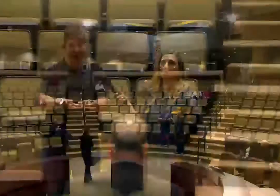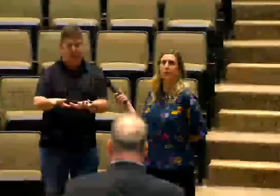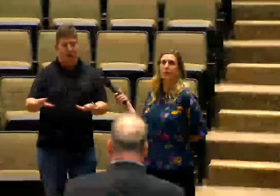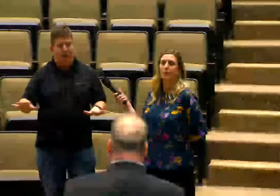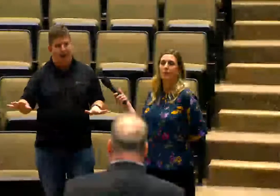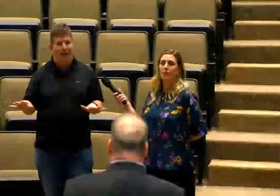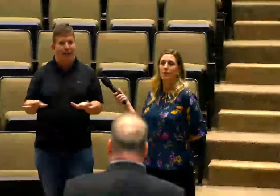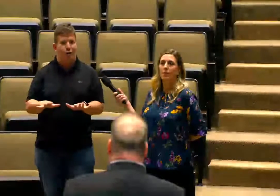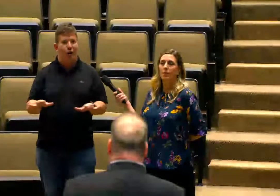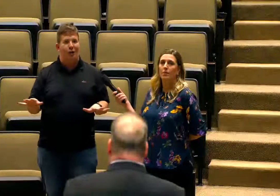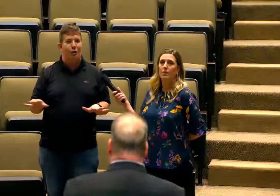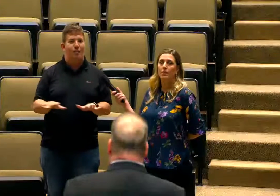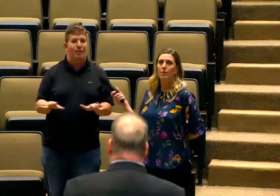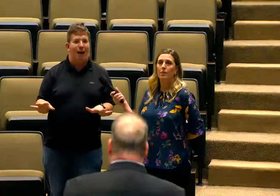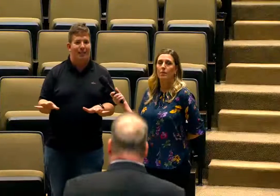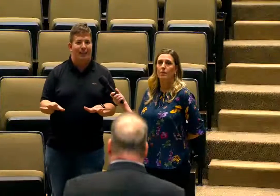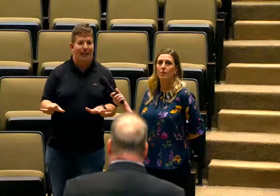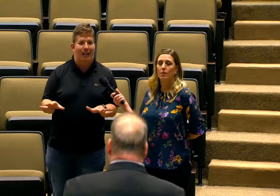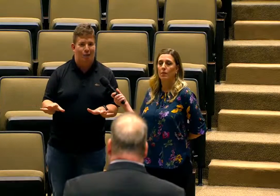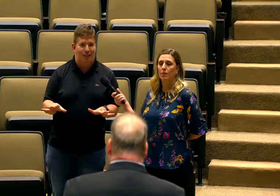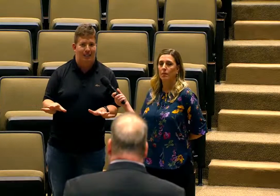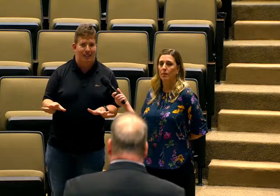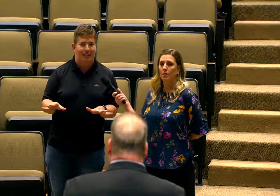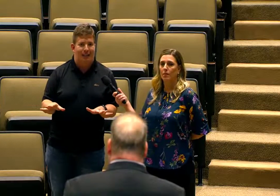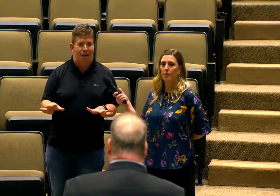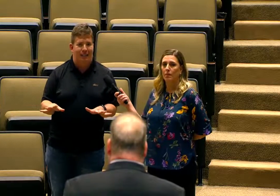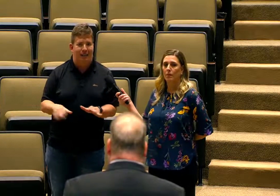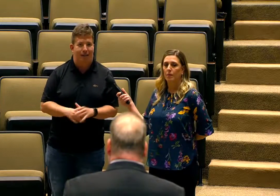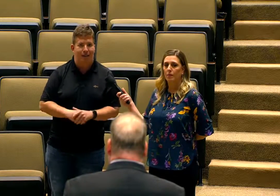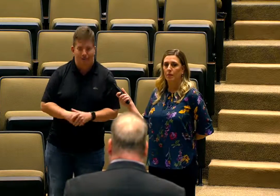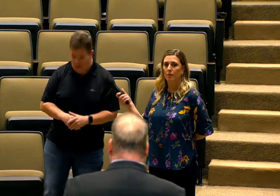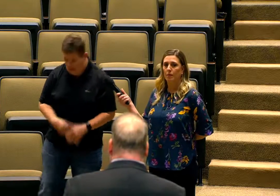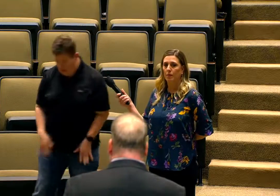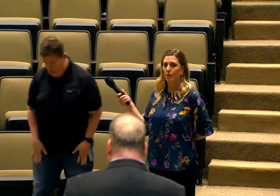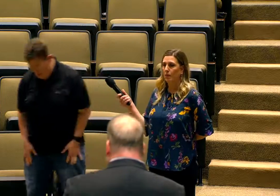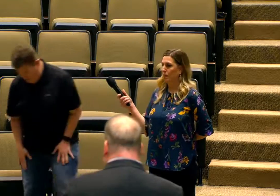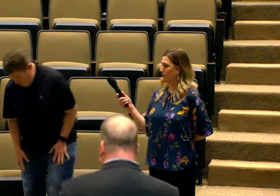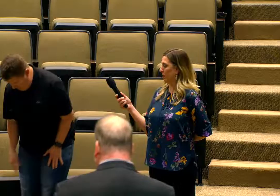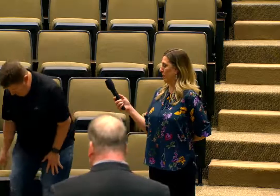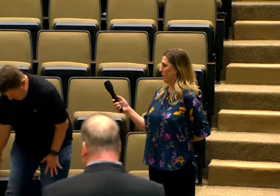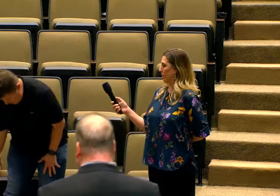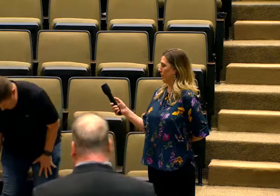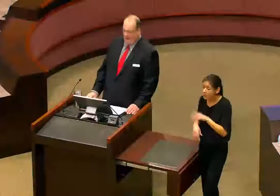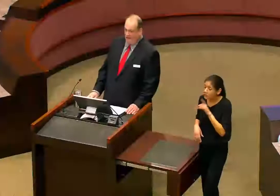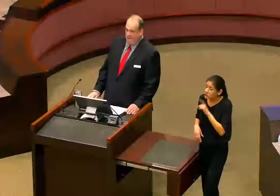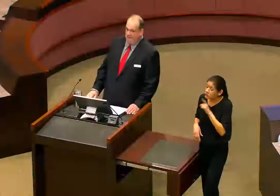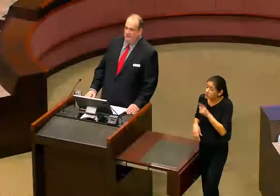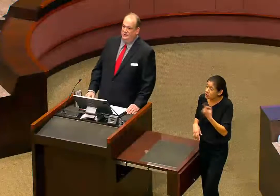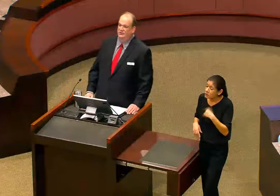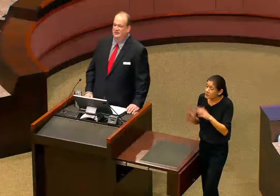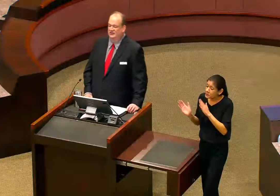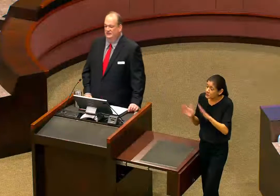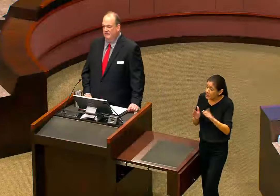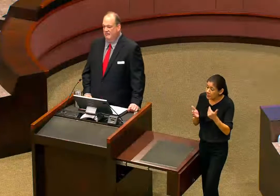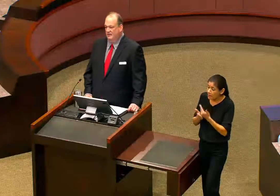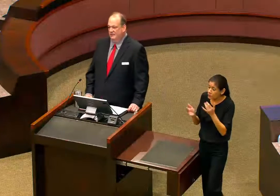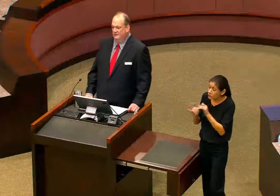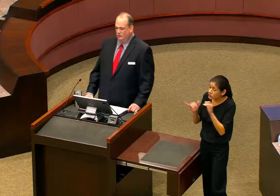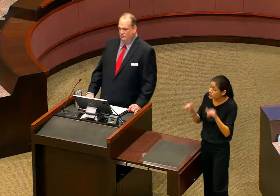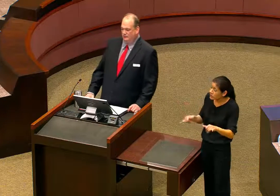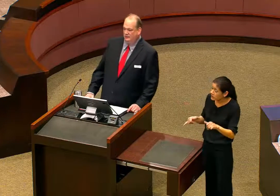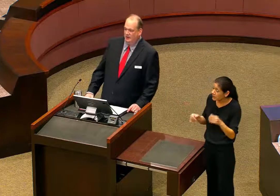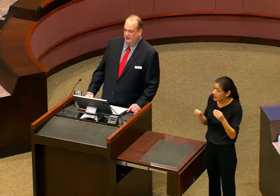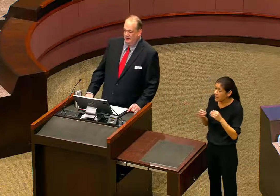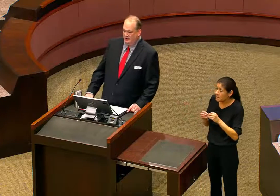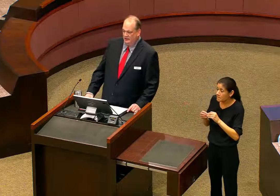that we're not trying to minimize any extra seats that are needed? Sure. We plan on the new system being much